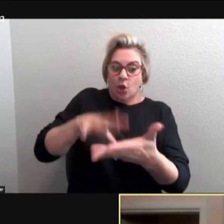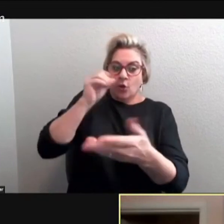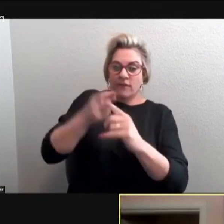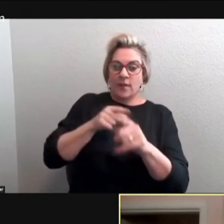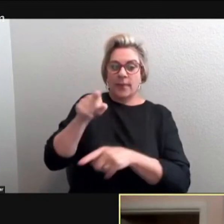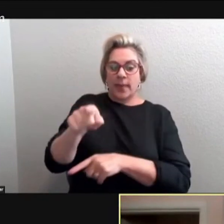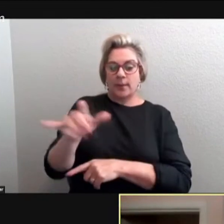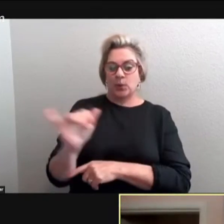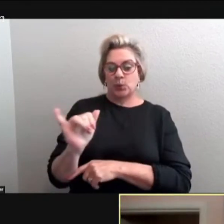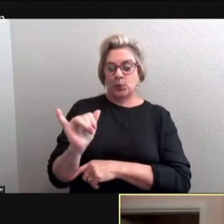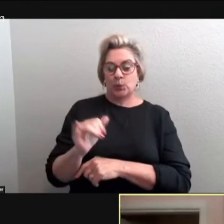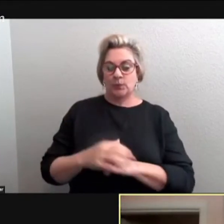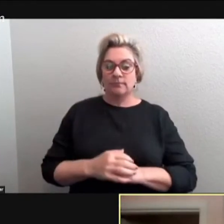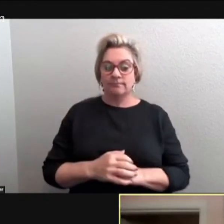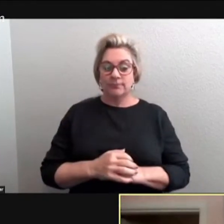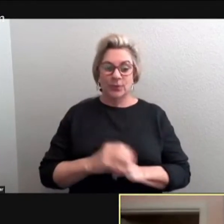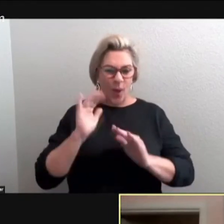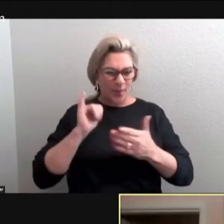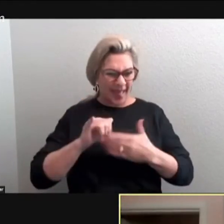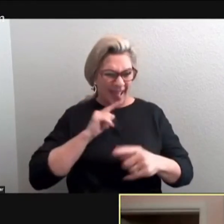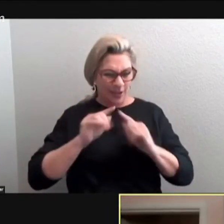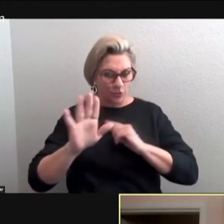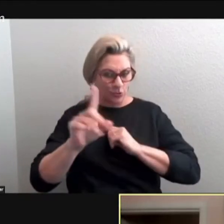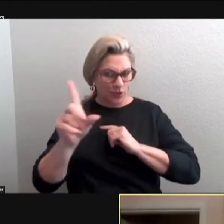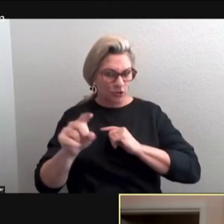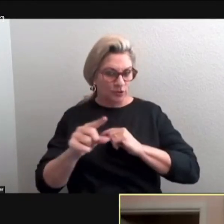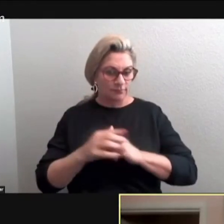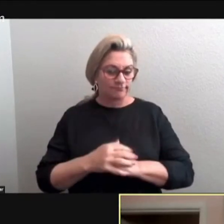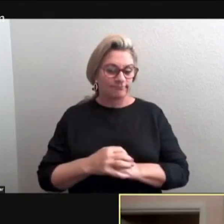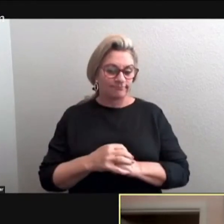But I hope that answers your question.